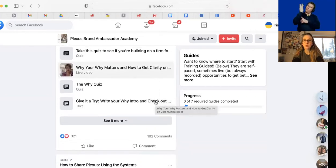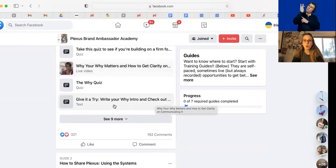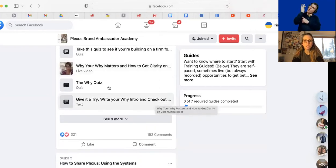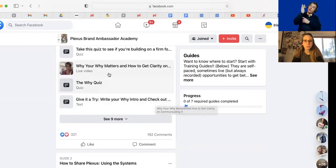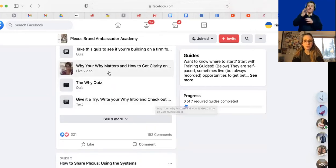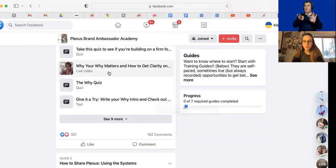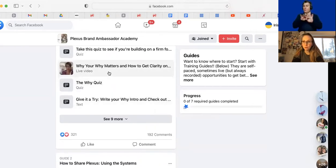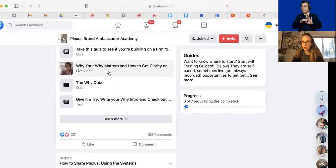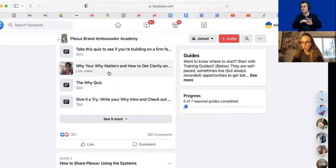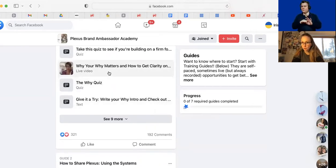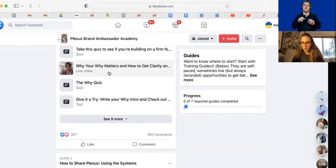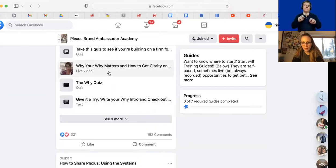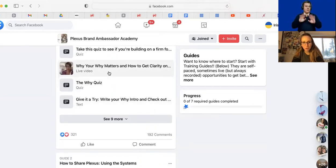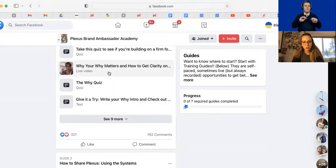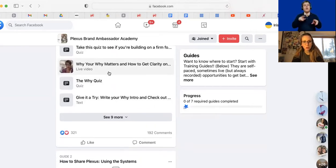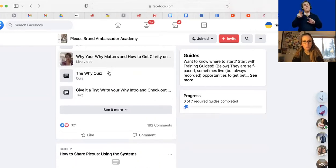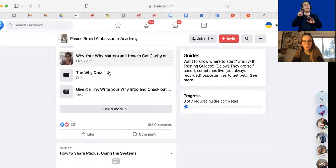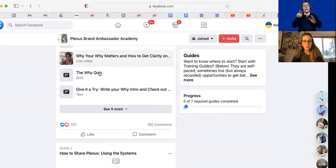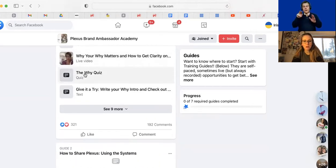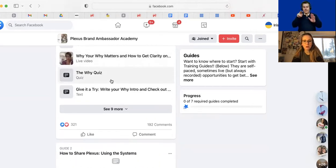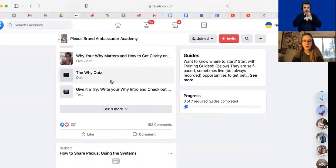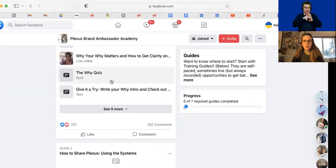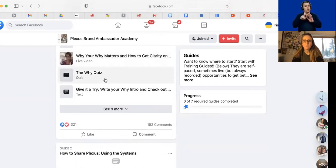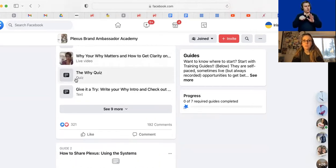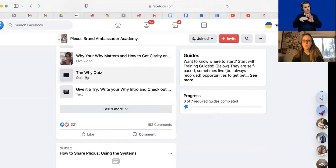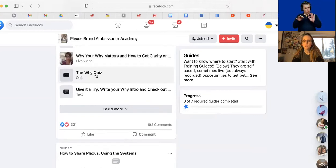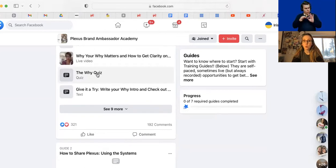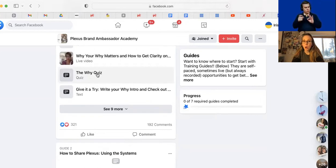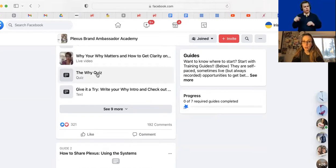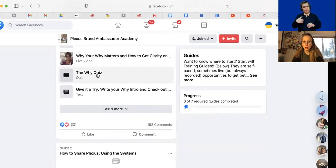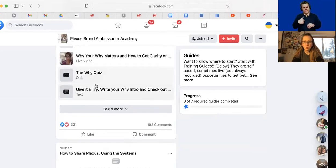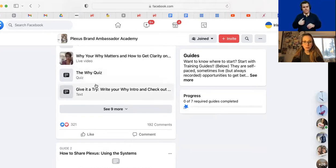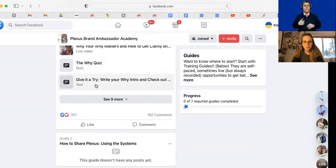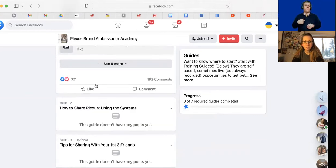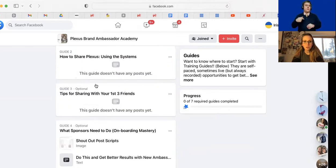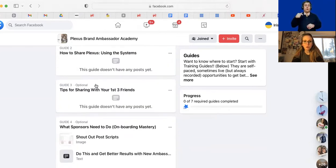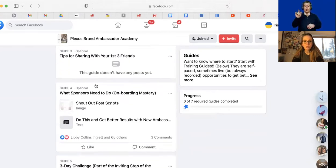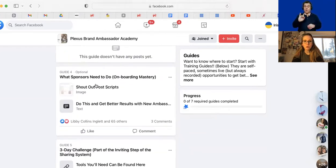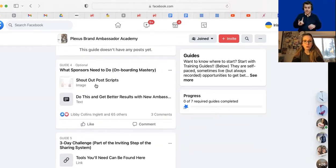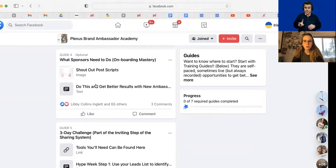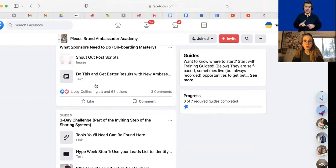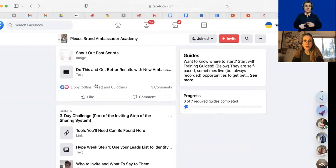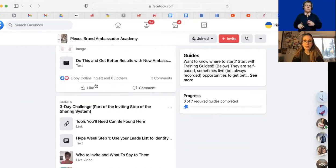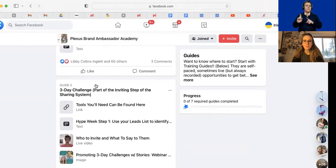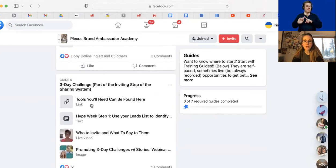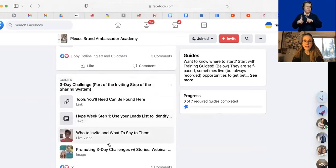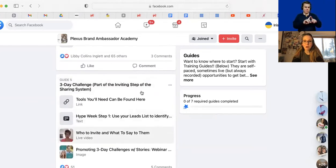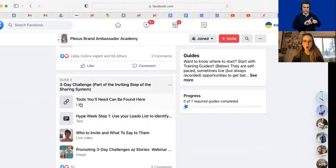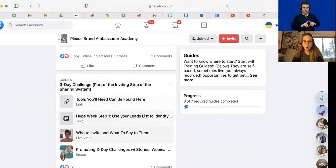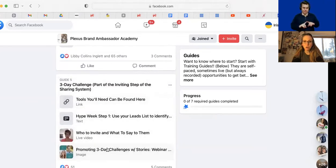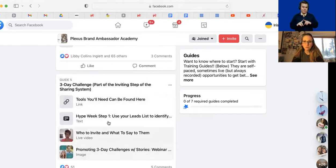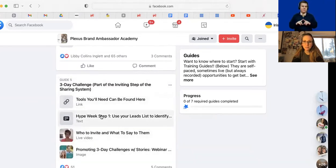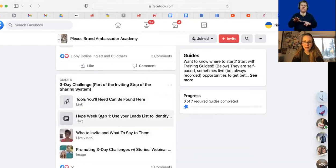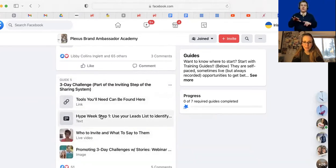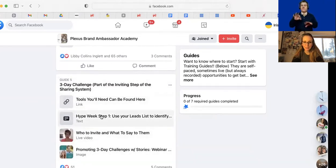You guys can watch these videos. The closed captioning should be on there. There's a why quiz. So you can go through and check